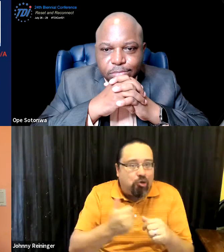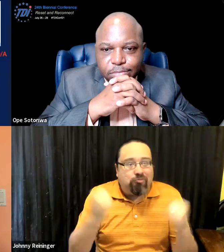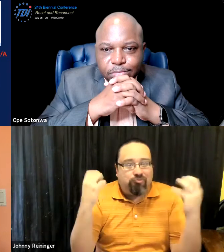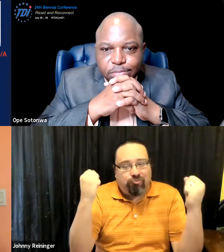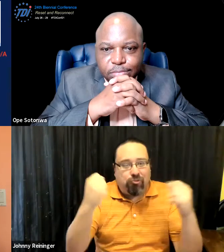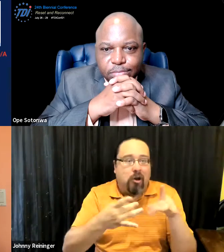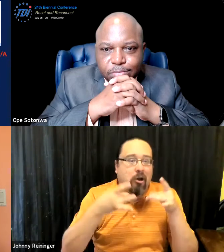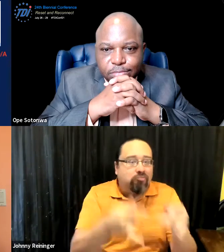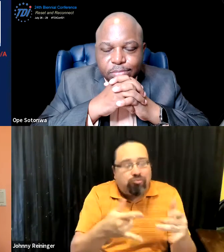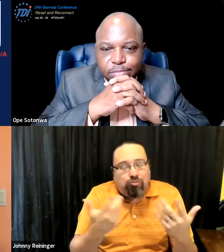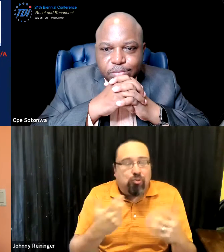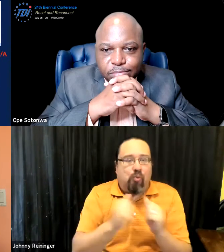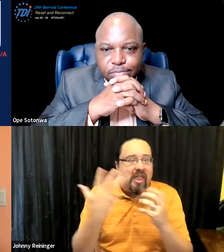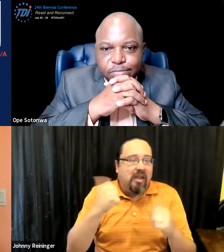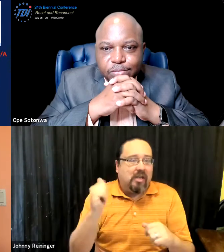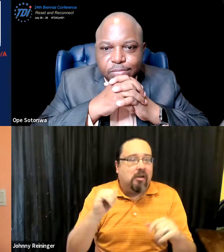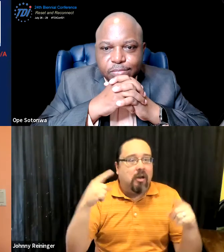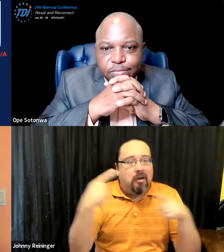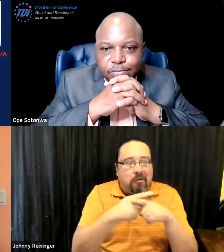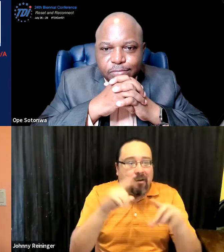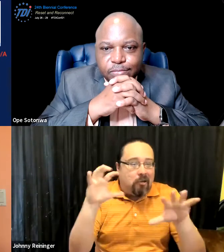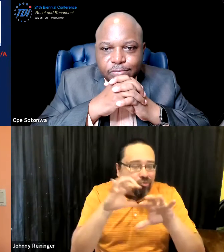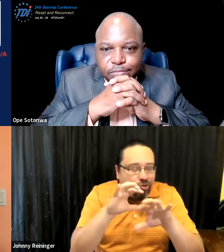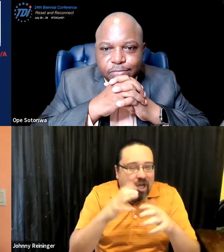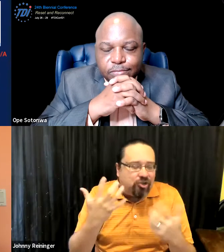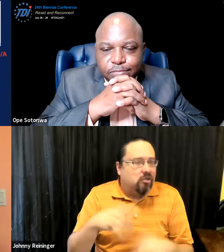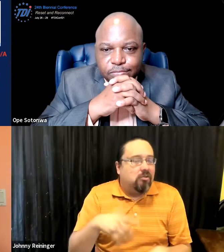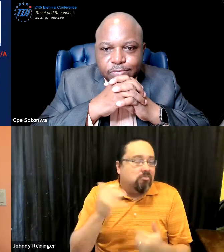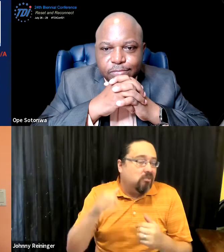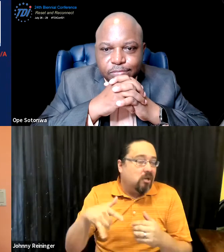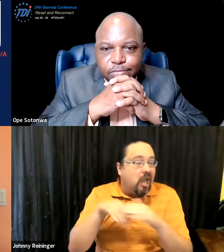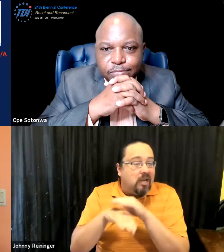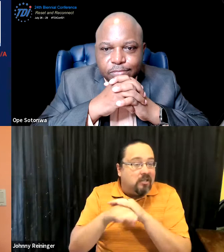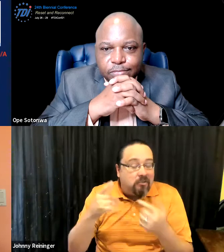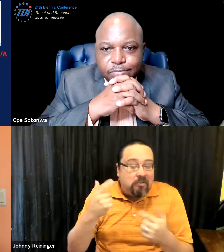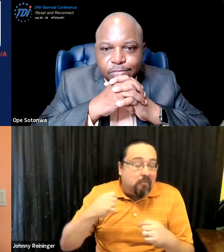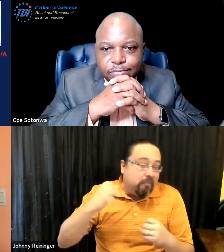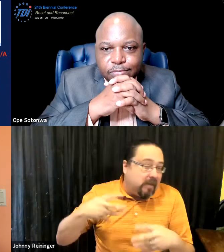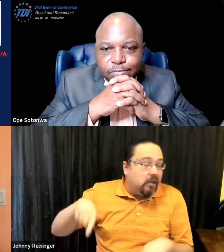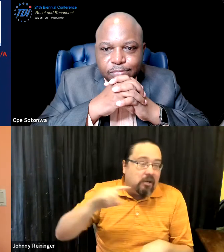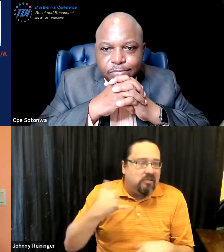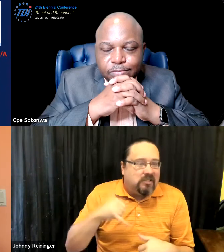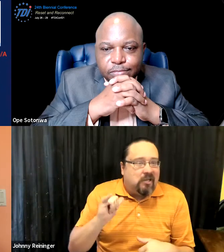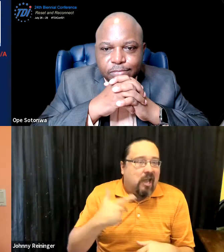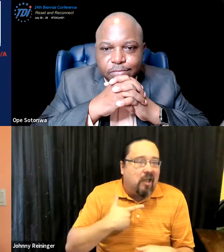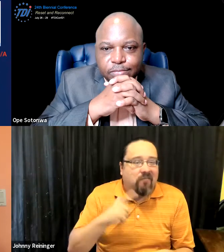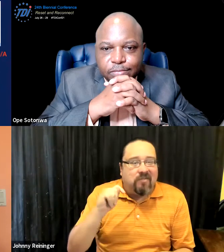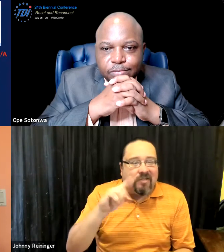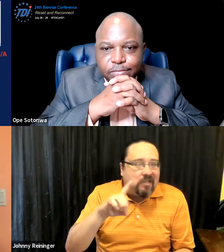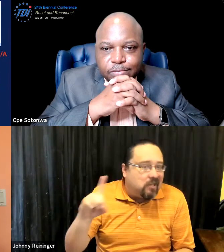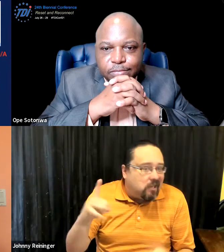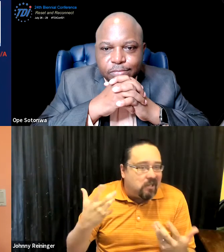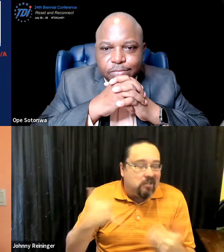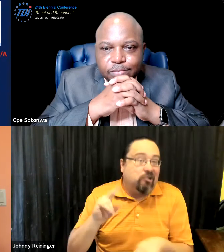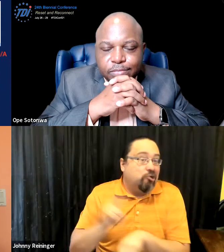to 10 megabytes to be able to keep up with the sign language and make sure that it's smooth without any distractions. So that's one